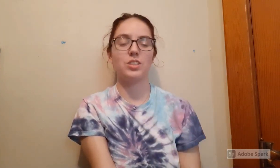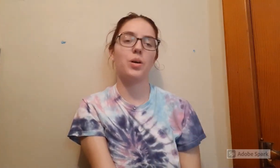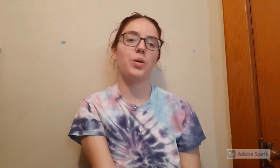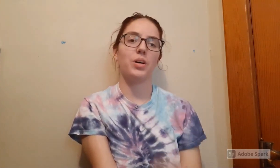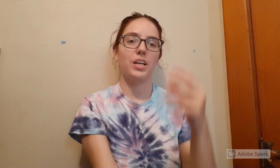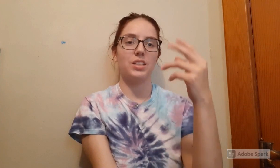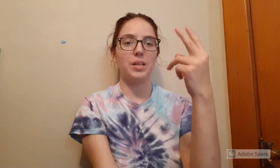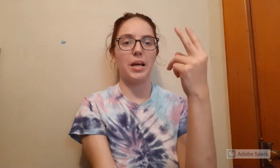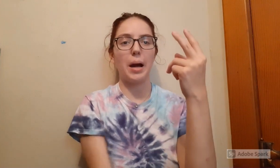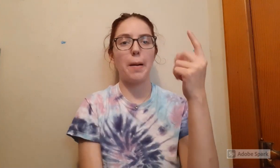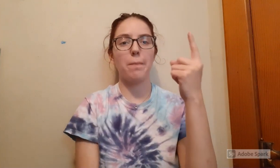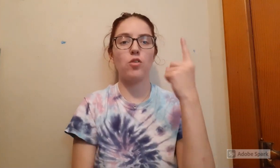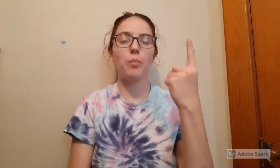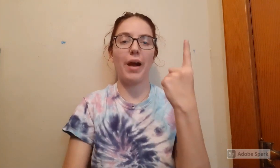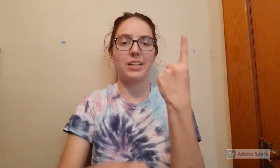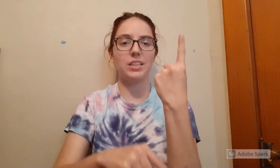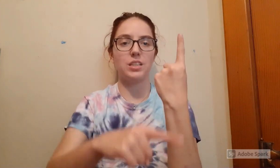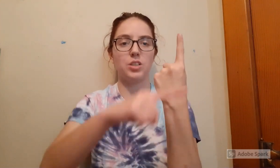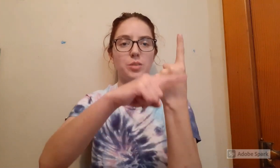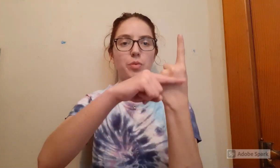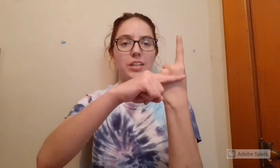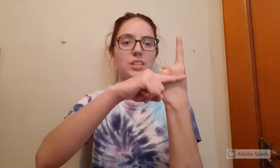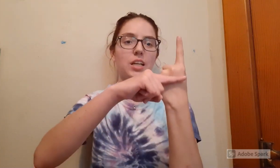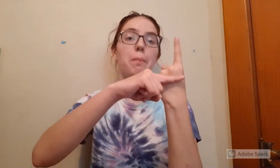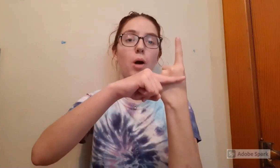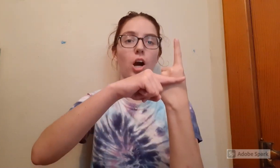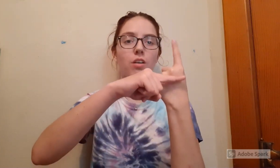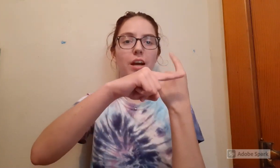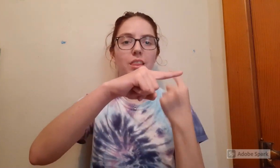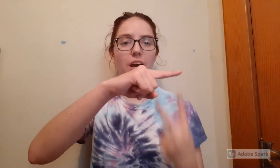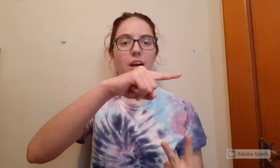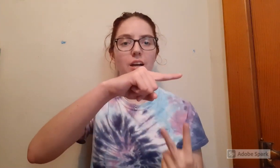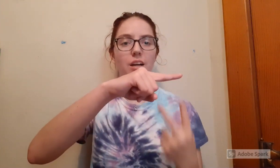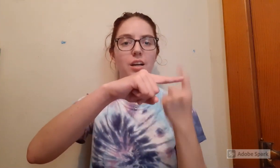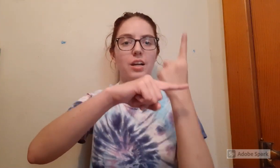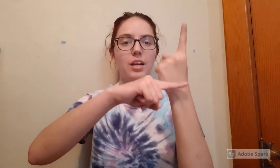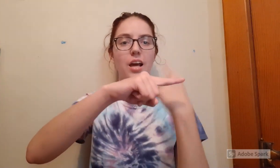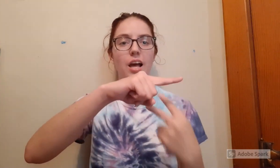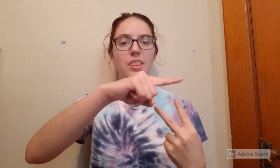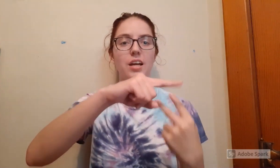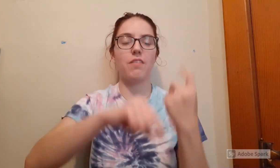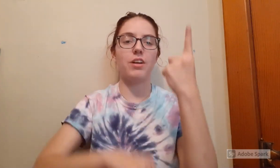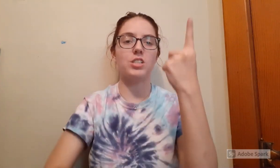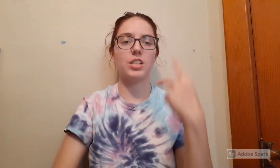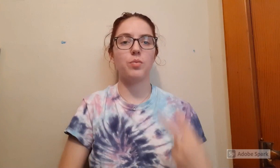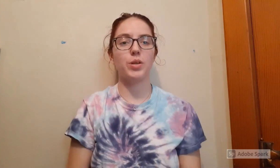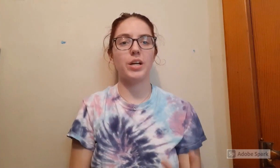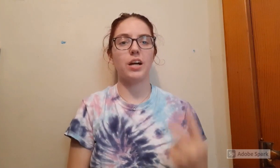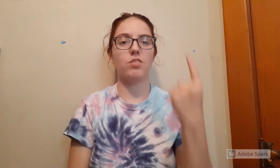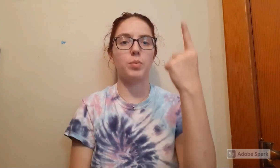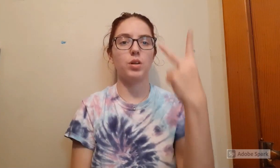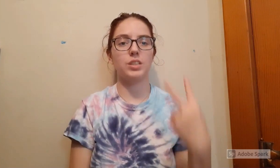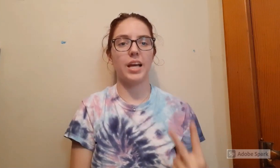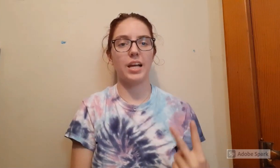So it's like, for practice, just practice like a bar right there, and then eventually when you get comfortable, take it